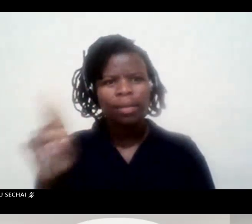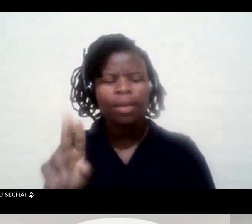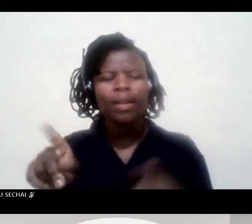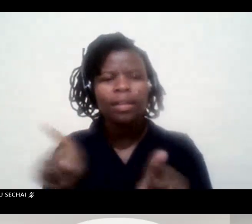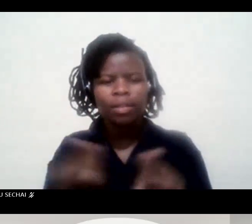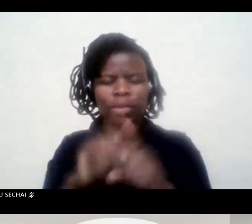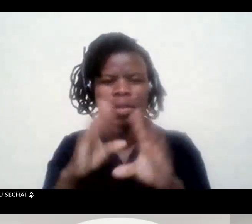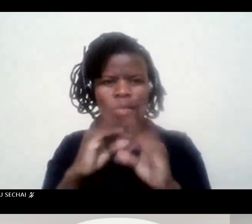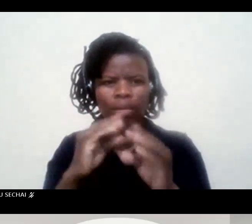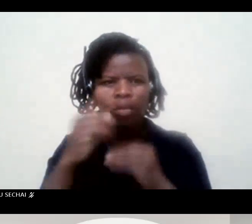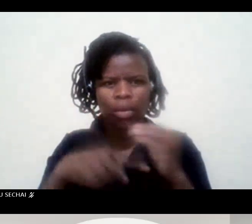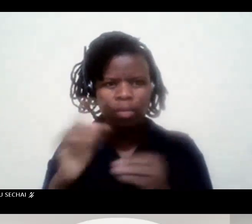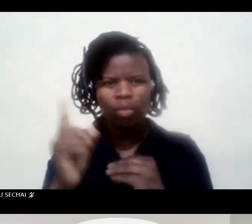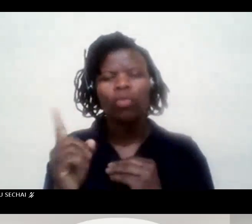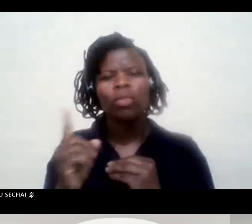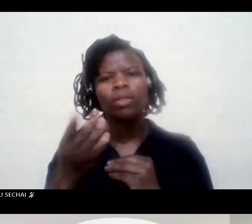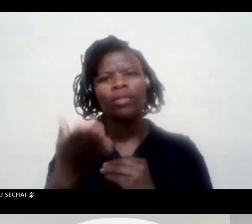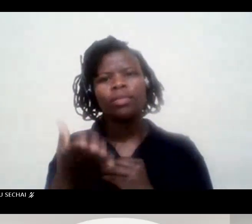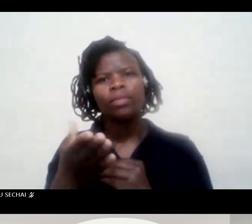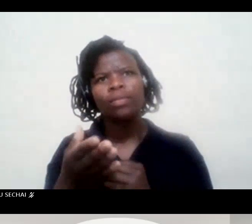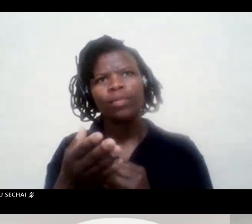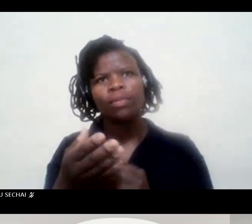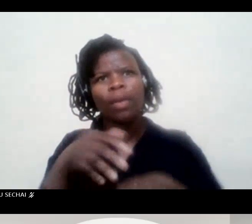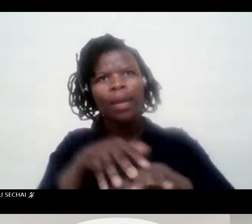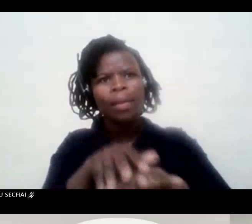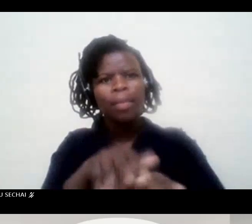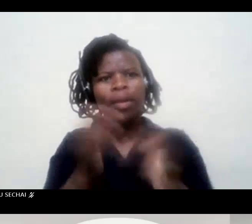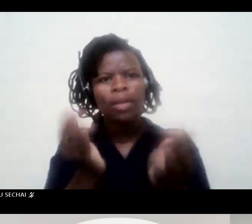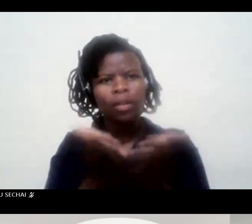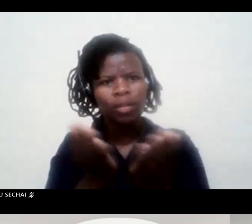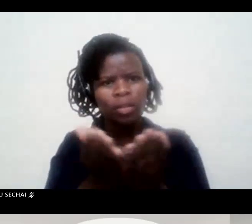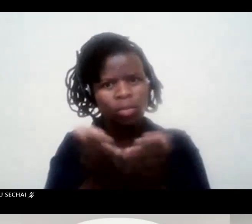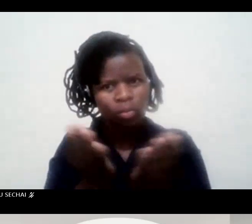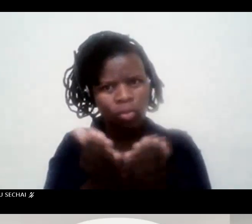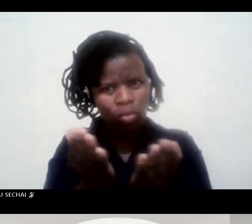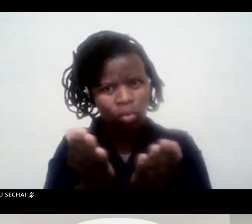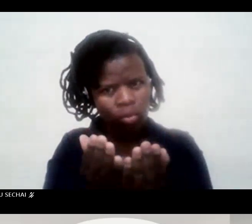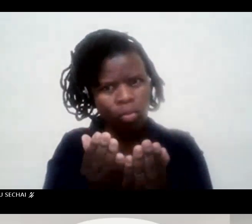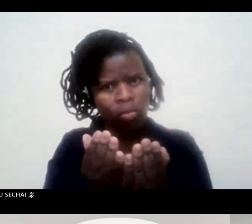there's so much from that page, this week's activity.